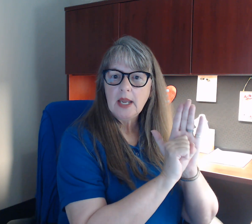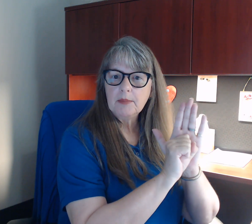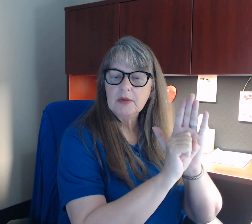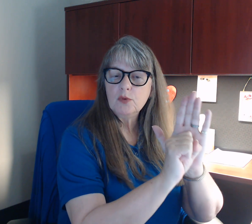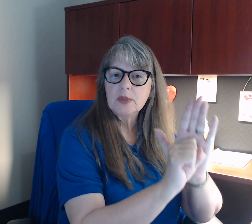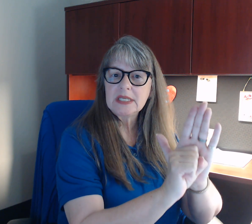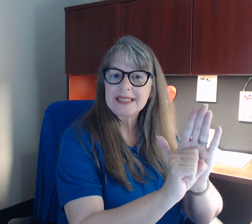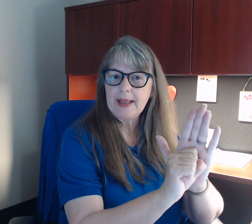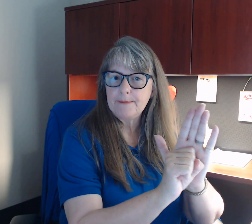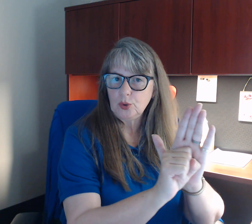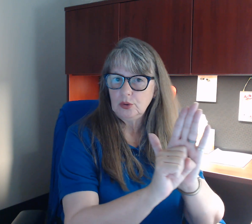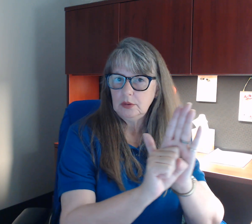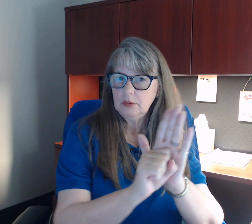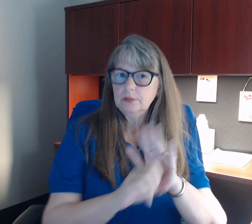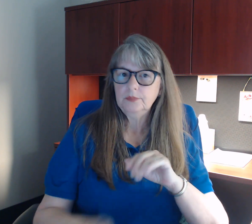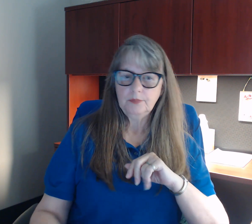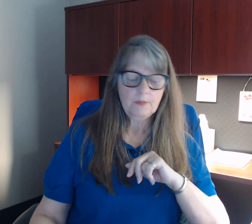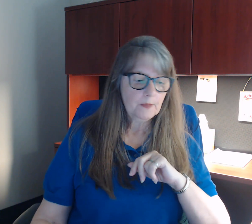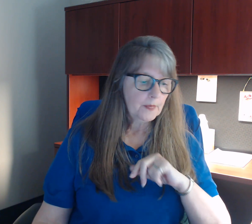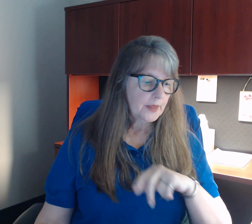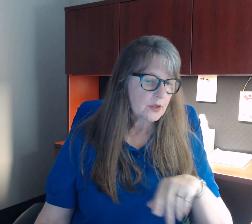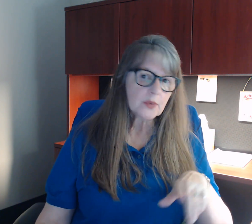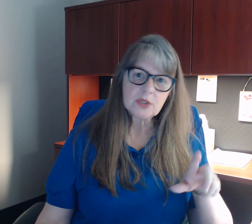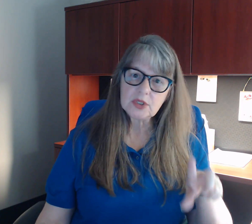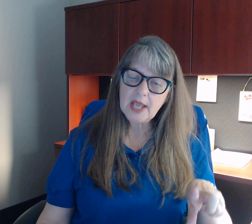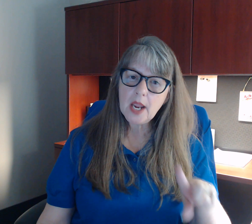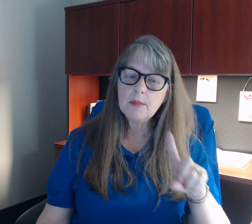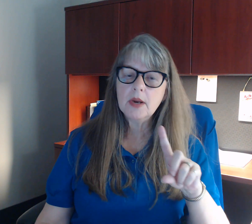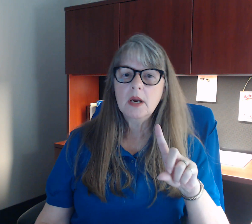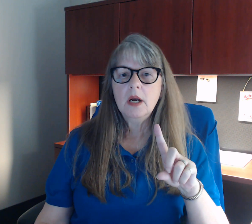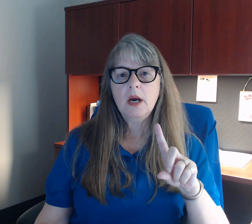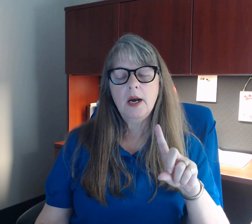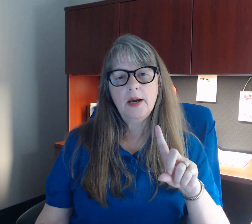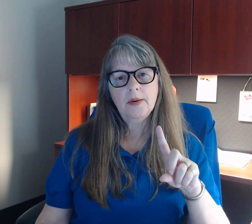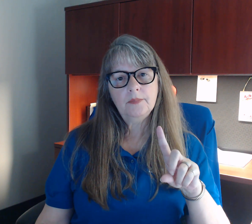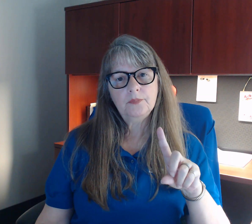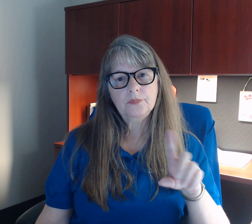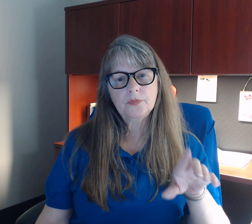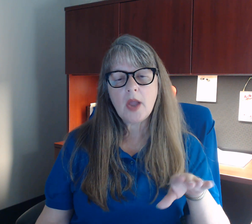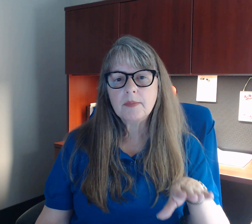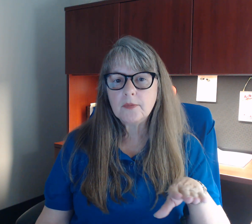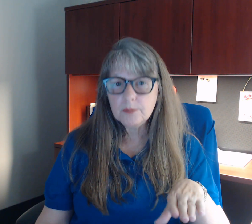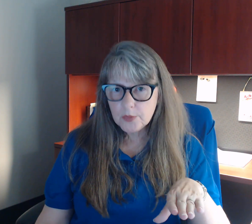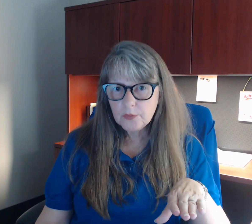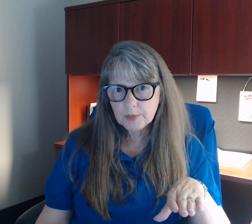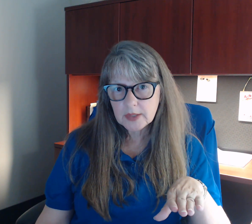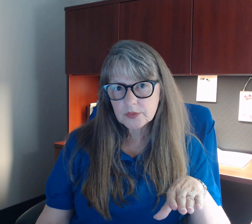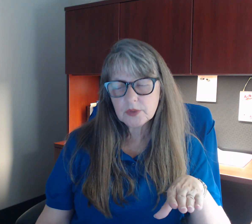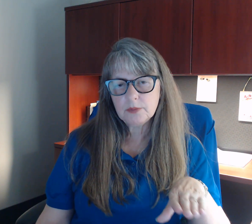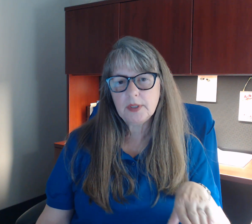going to give you a sample. So it's the same type of movement,